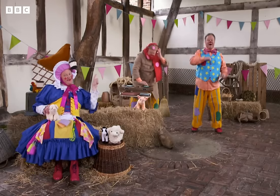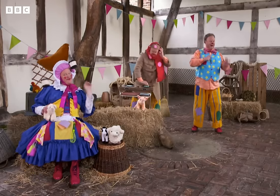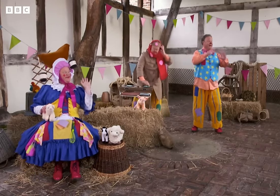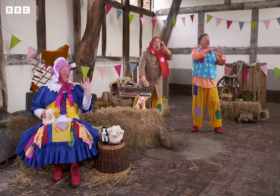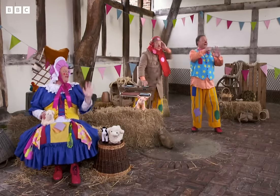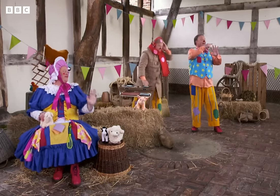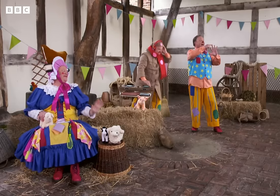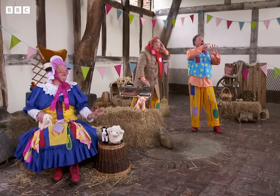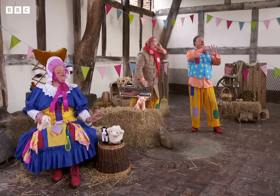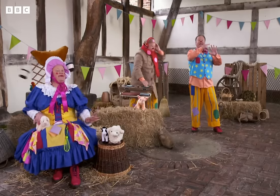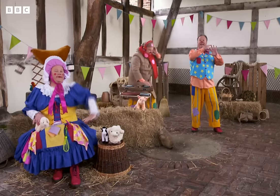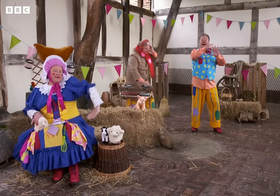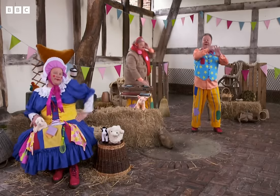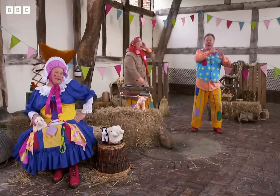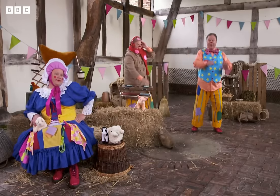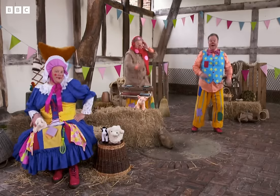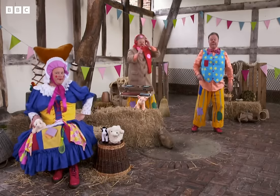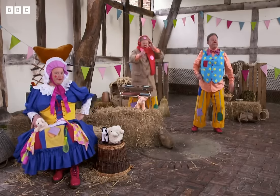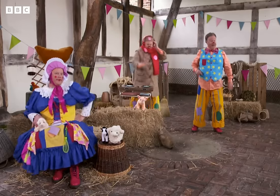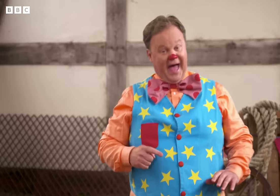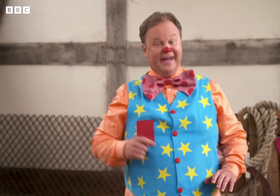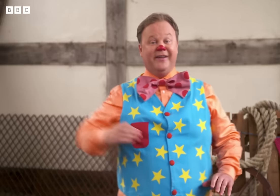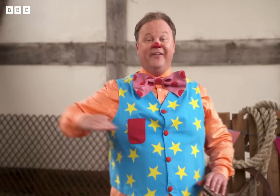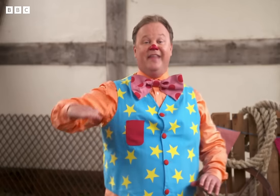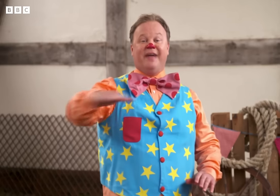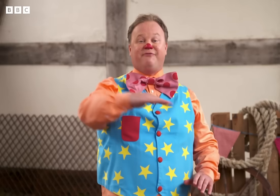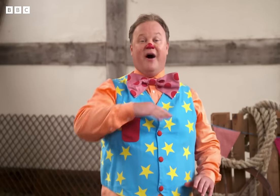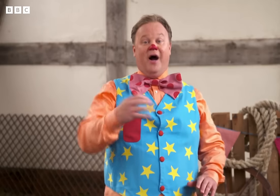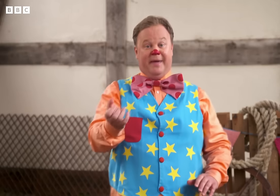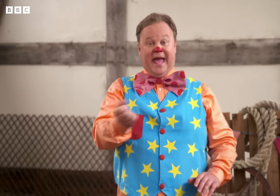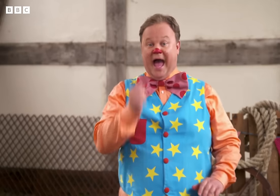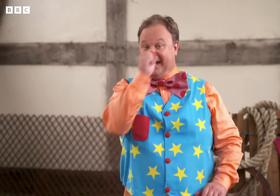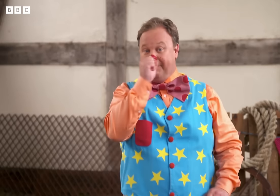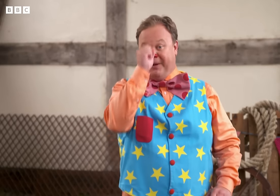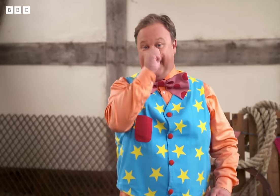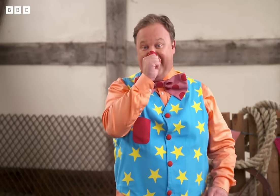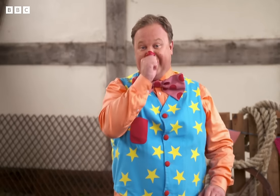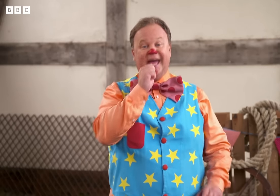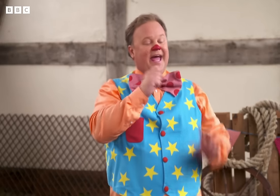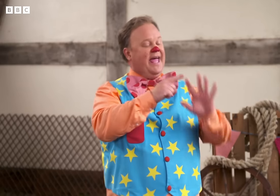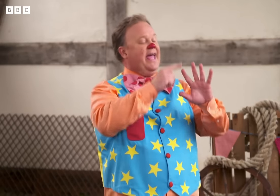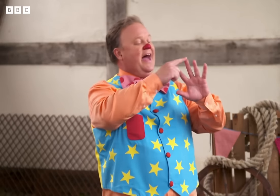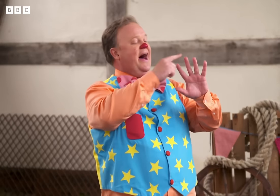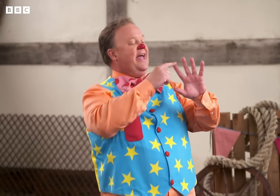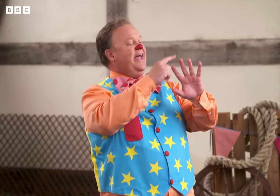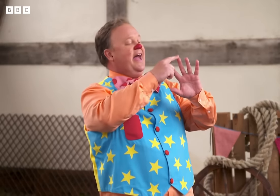farm, E-I-E-I-O. And on that farm he had a pig,